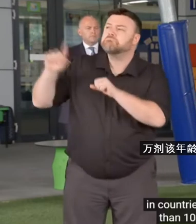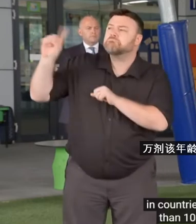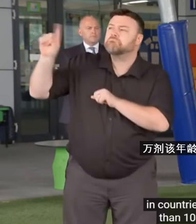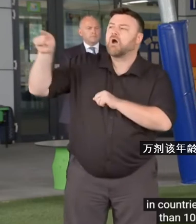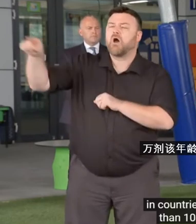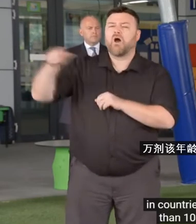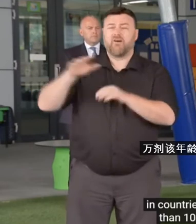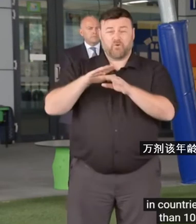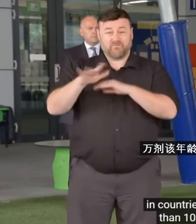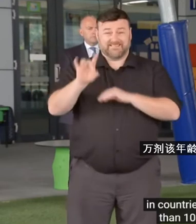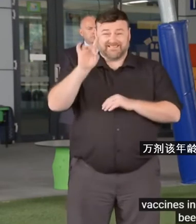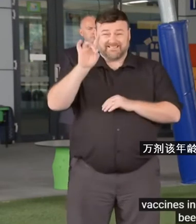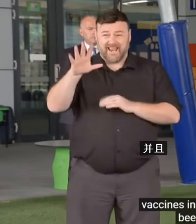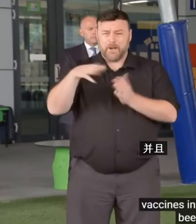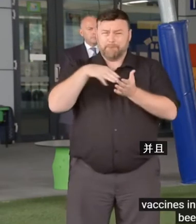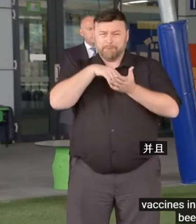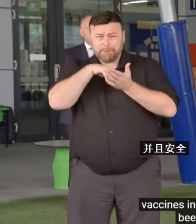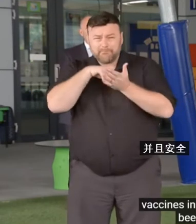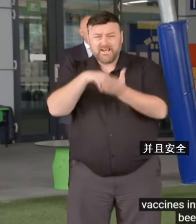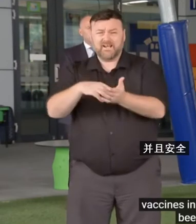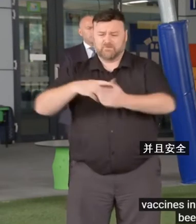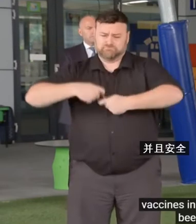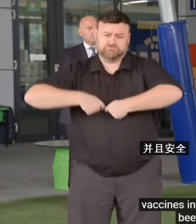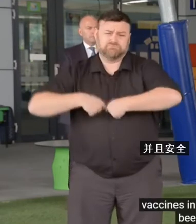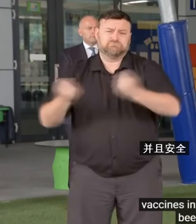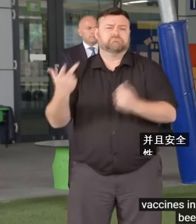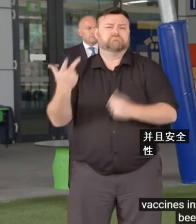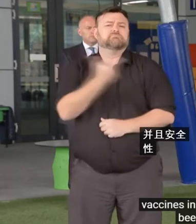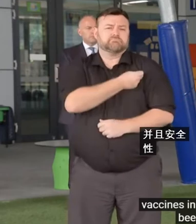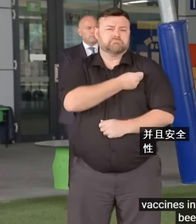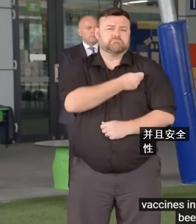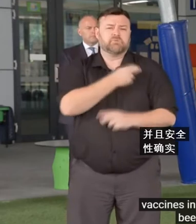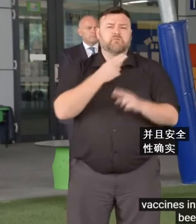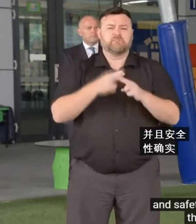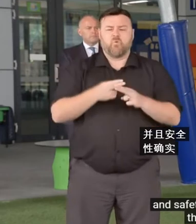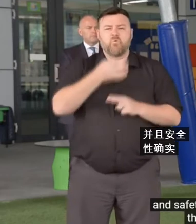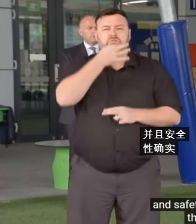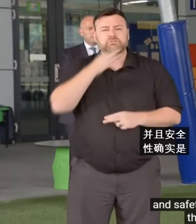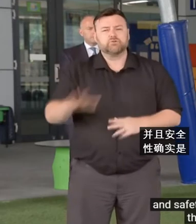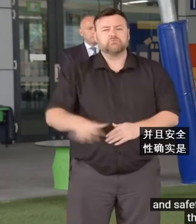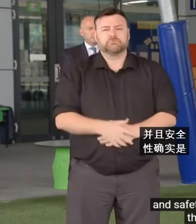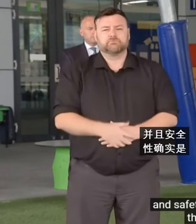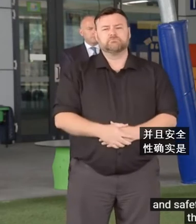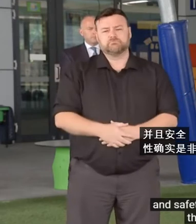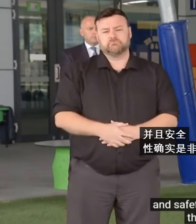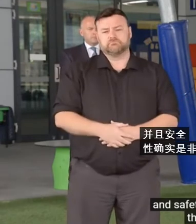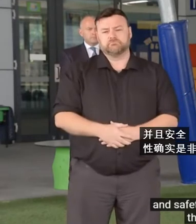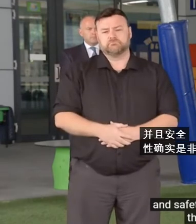group have been distributed. And safety is really